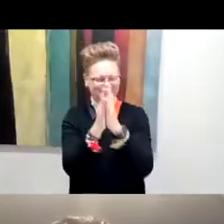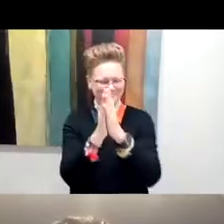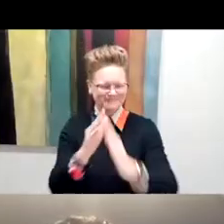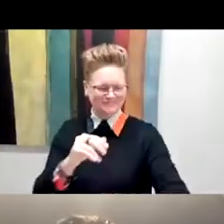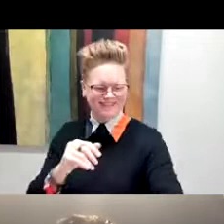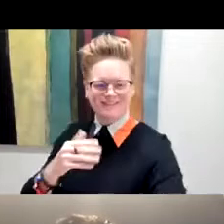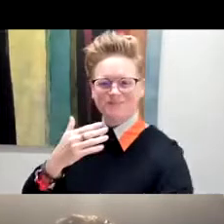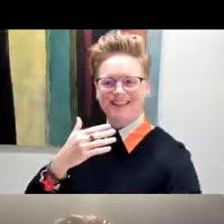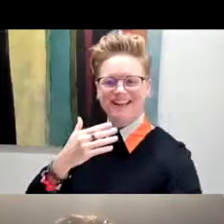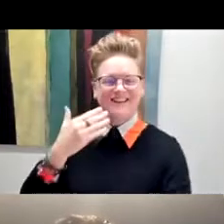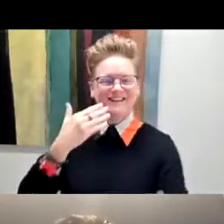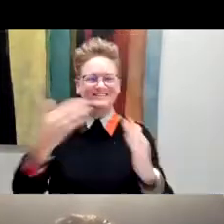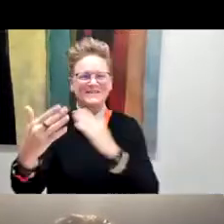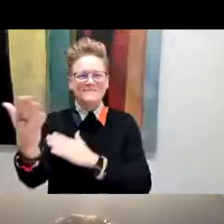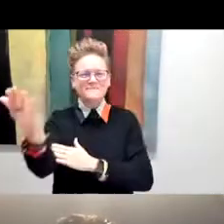Everyone. Hi.